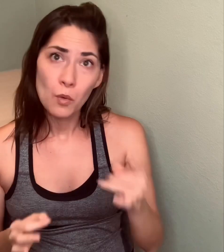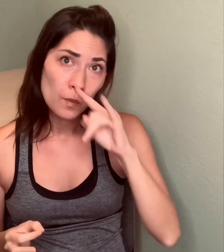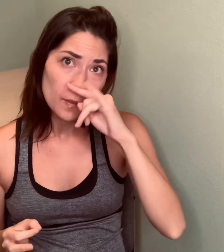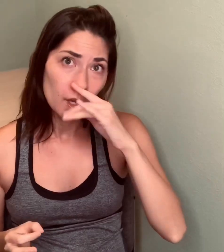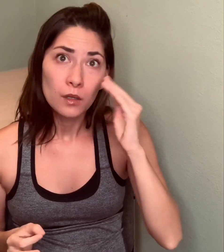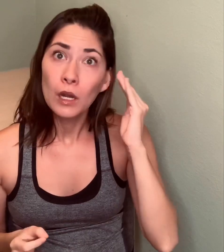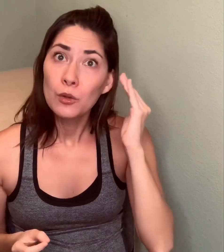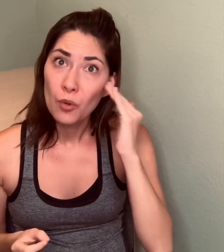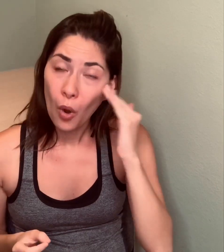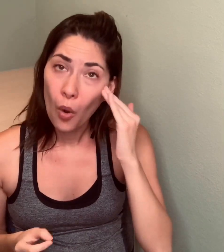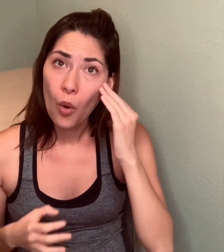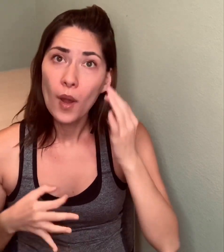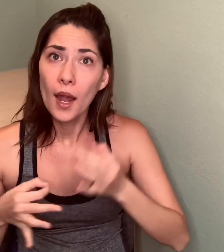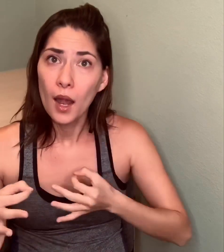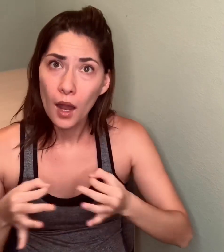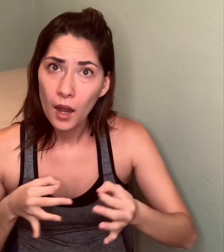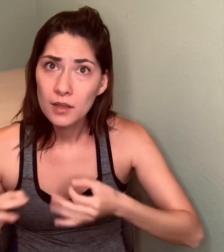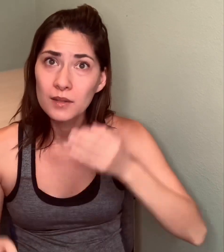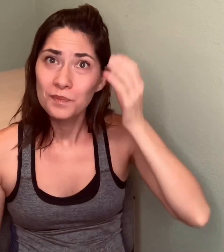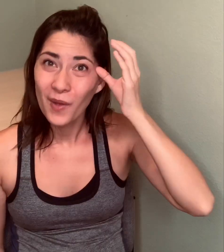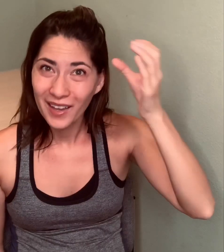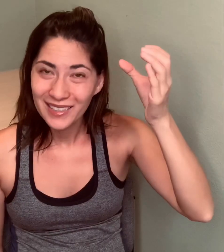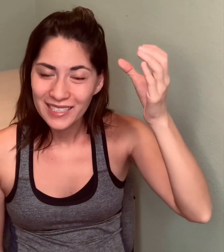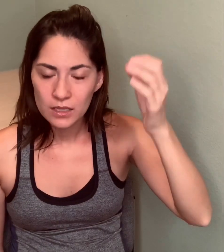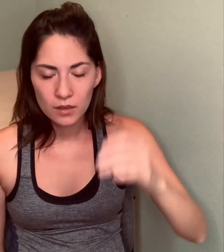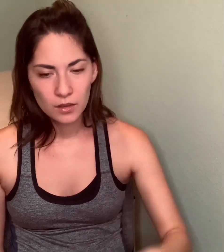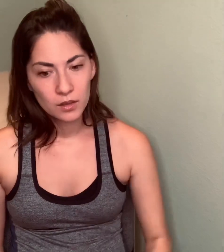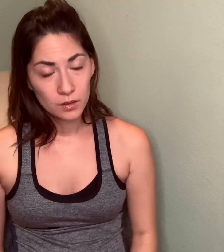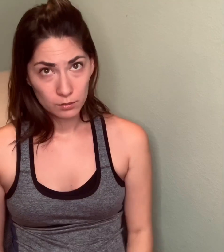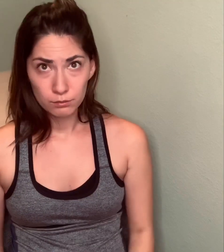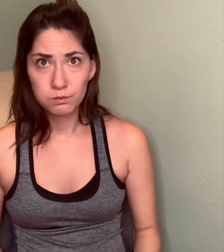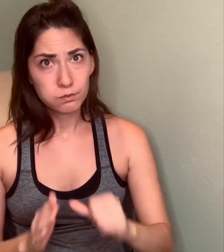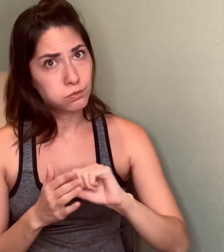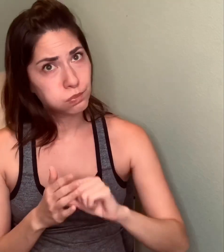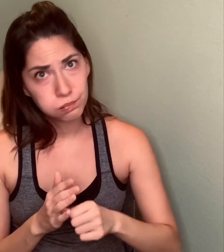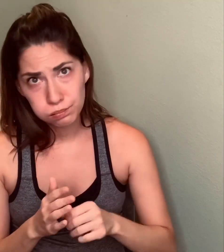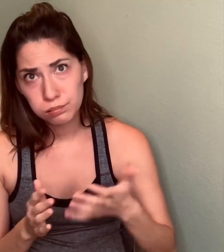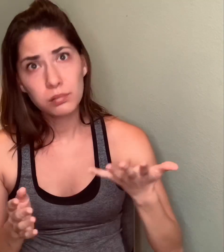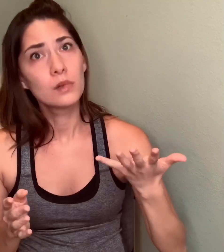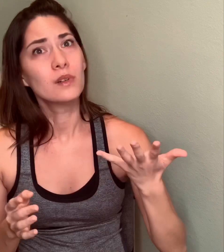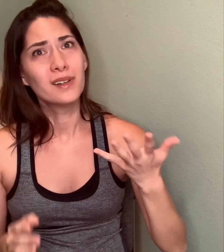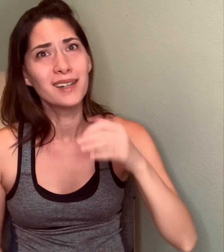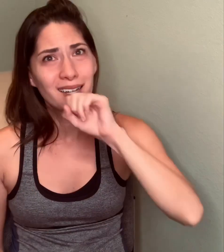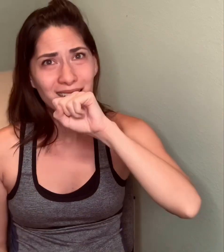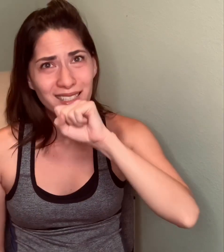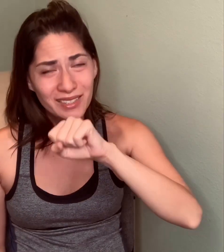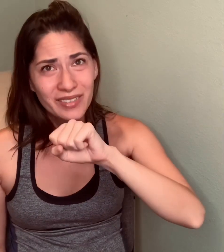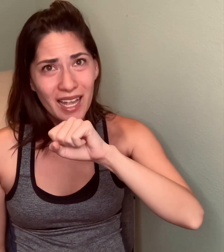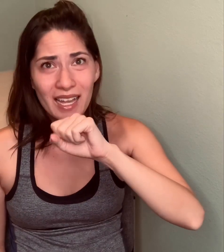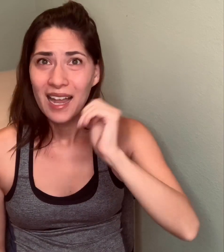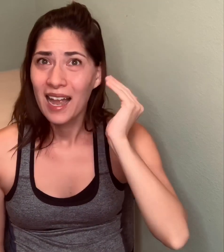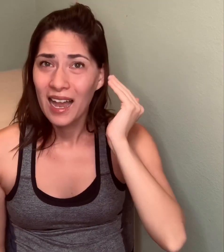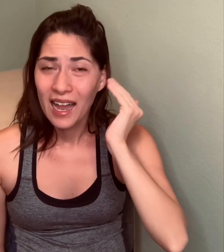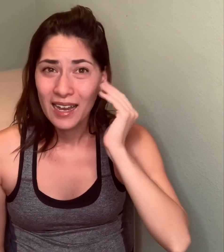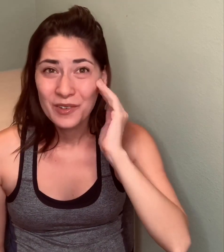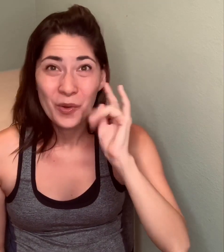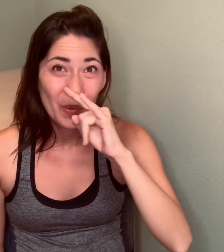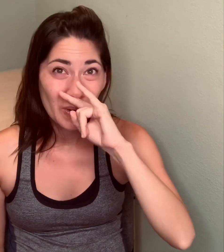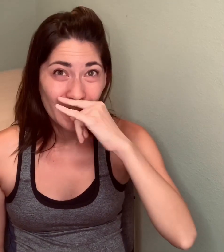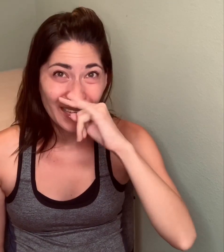are. And again, I really love that, because I know kids are so curious, and